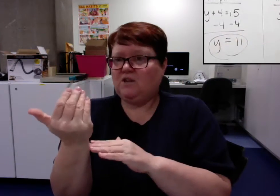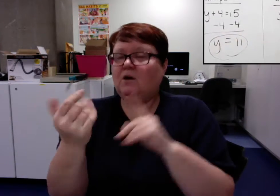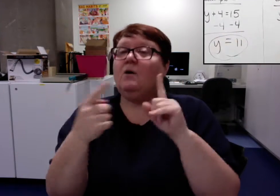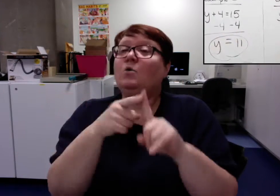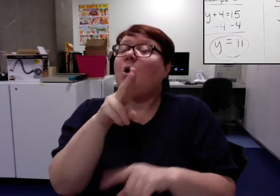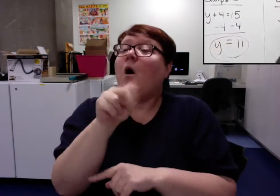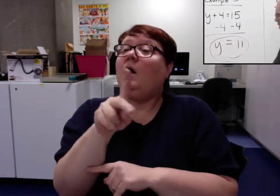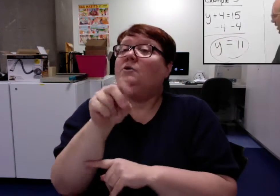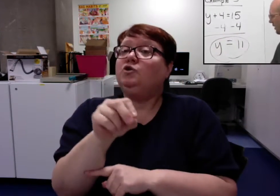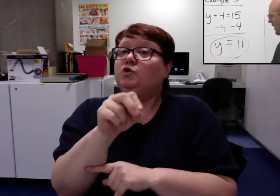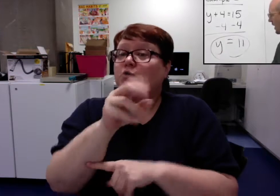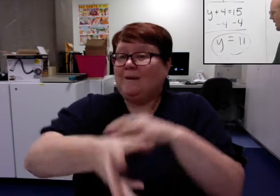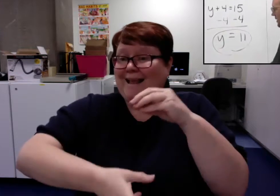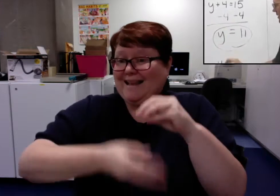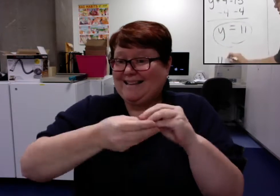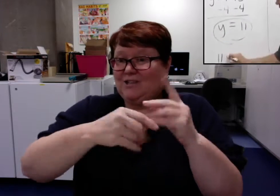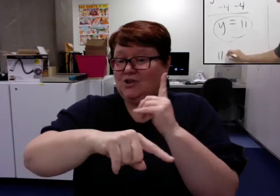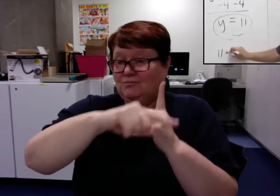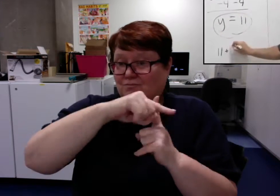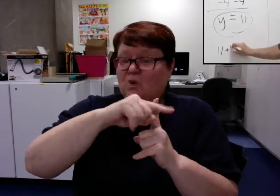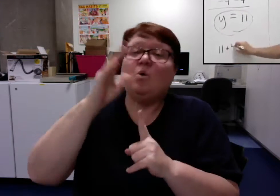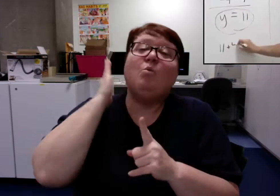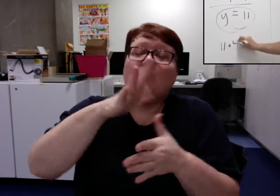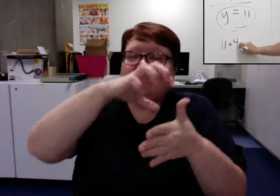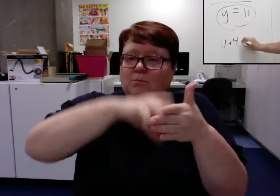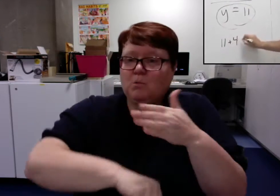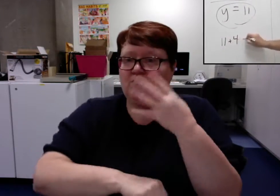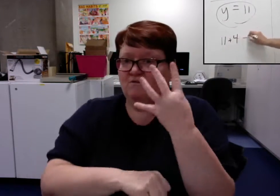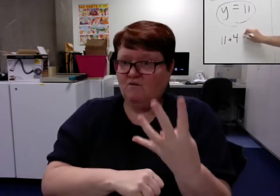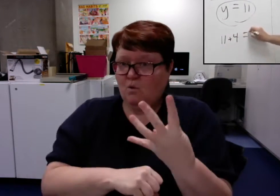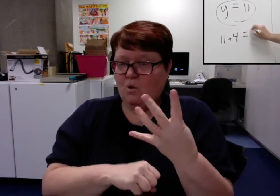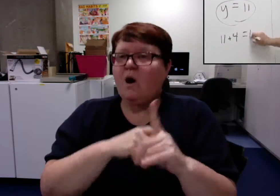equals 11. Checking my answer, does